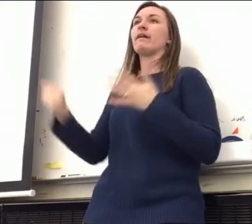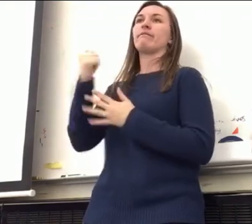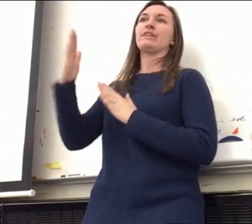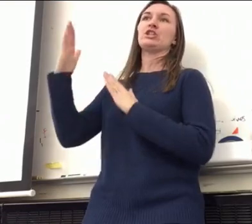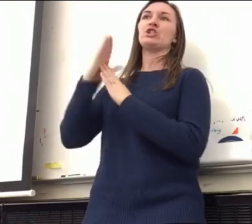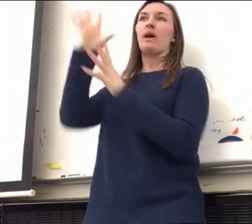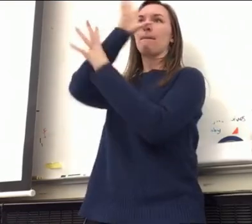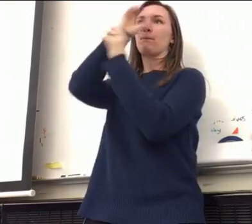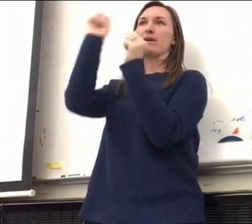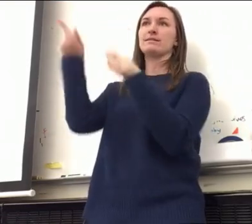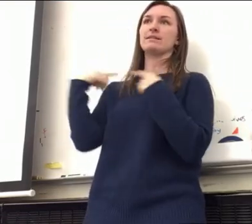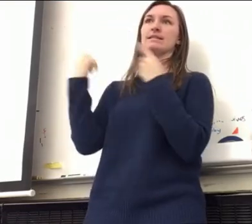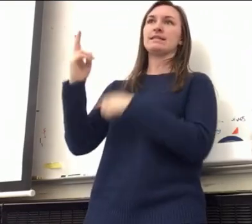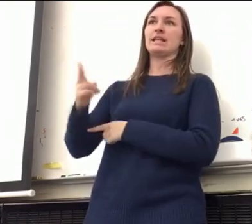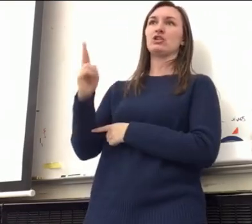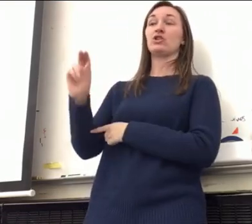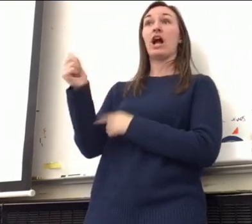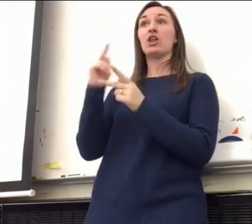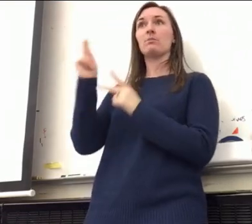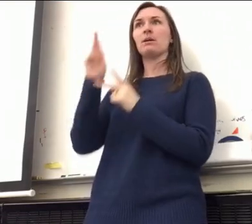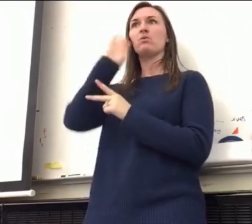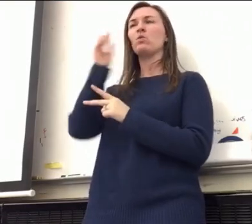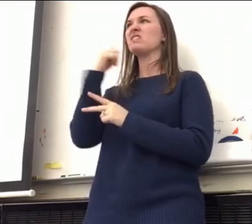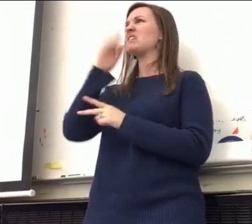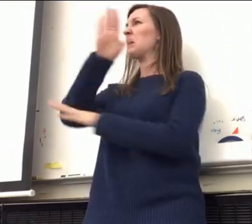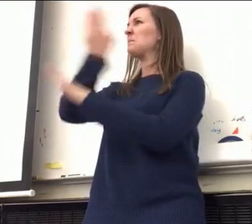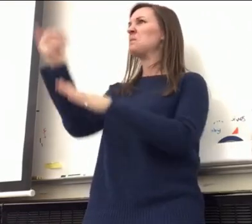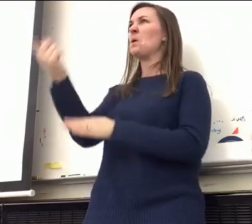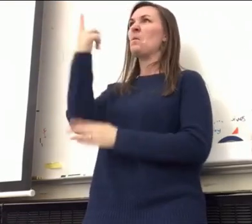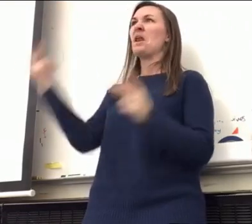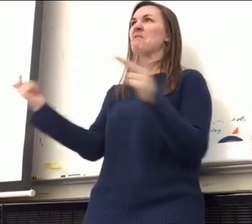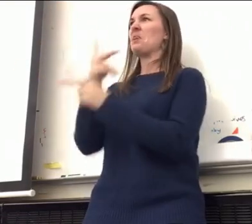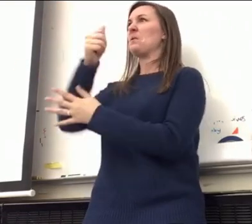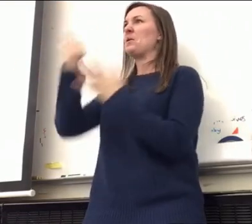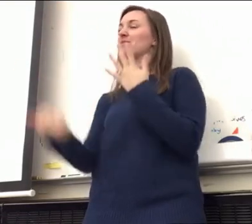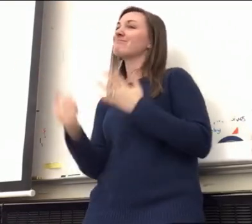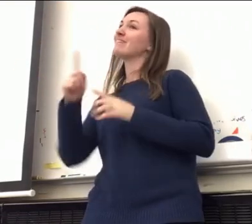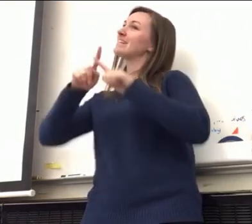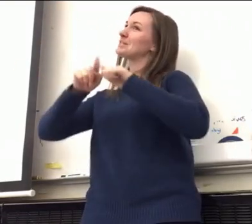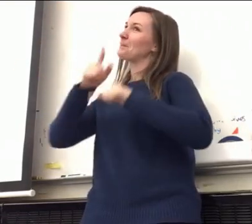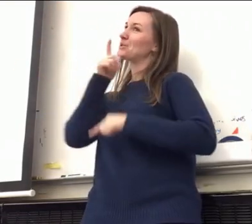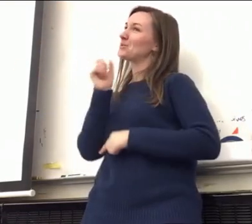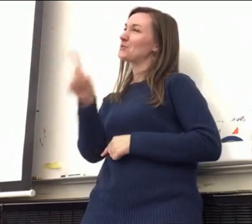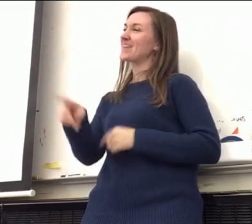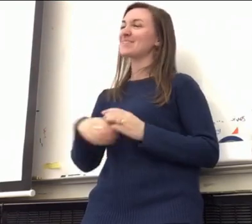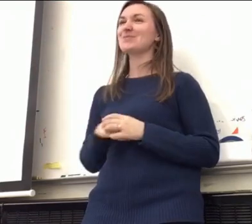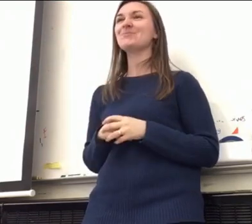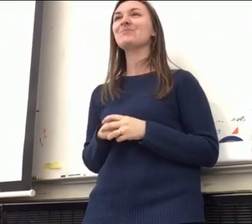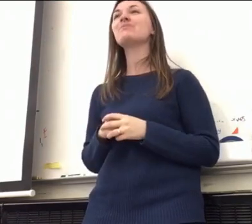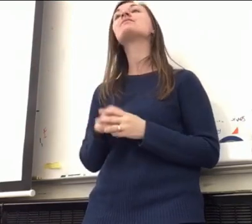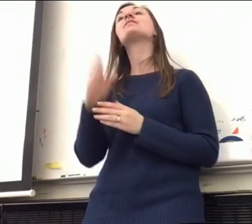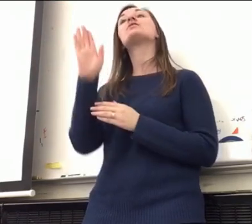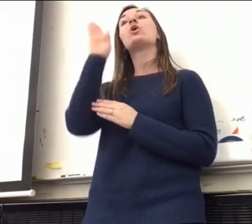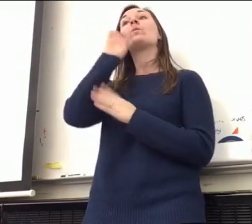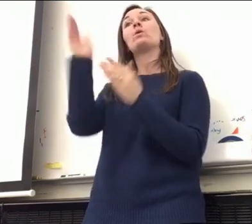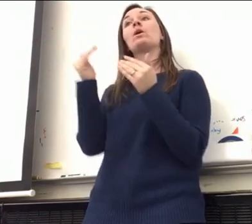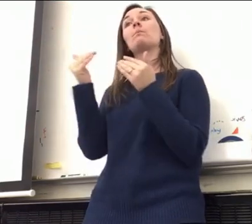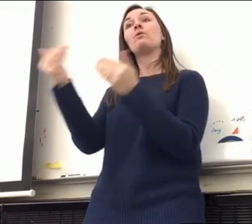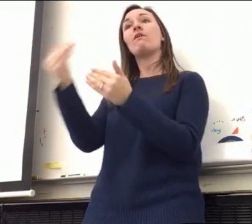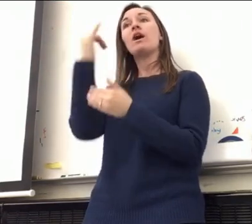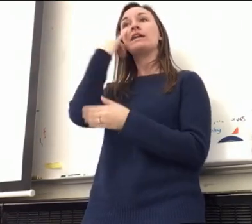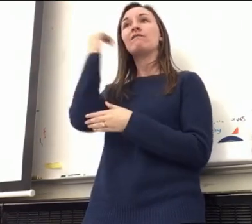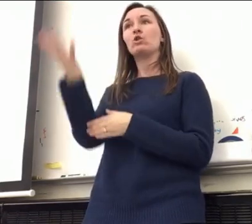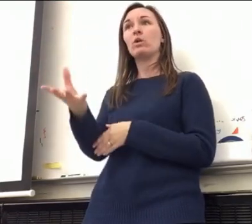United States history. Others put him as one of the lowest. Depends on who you ask. All right, so we're going to move on. If you will grab